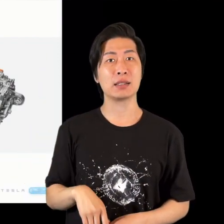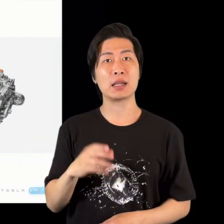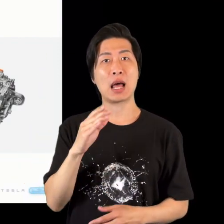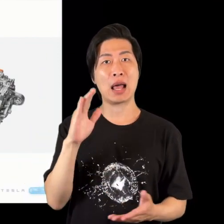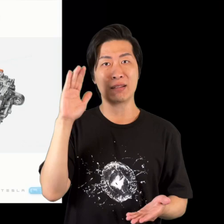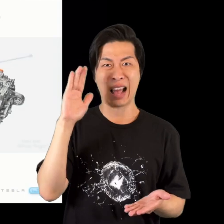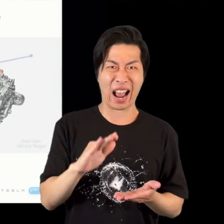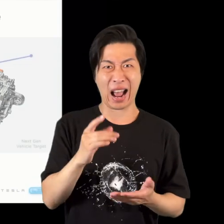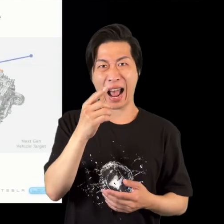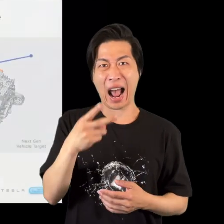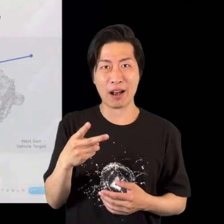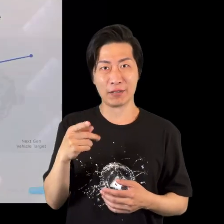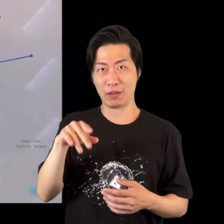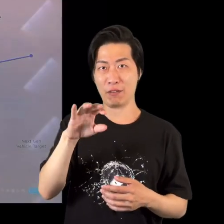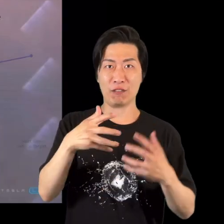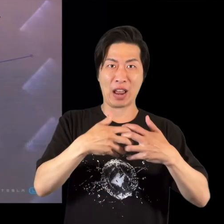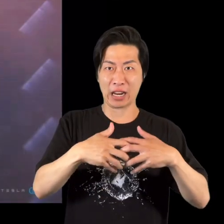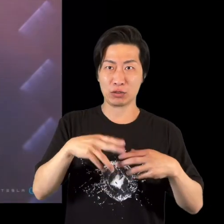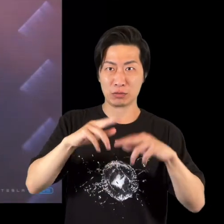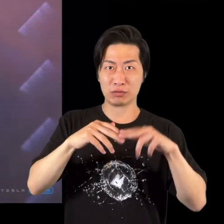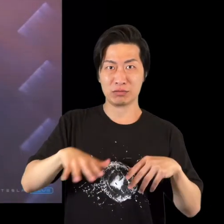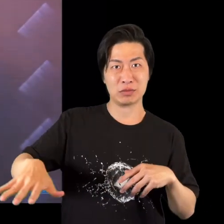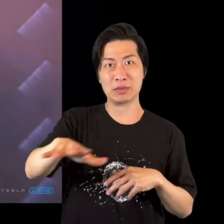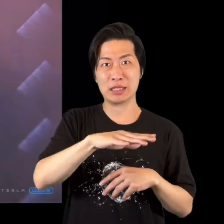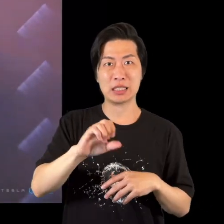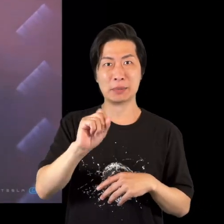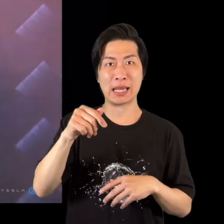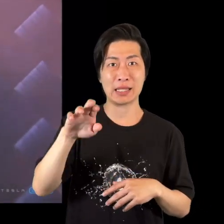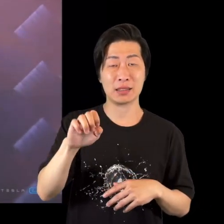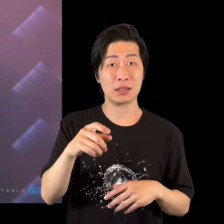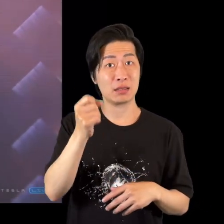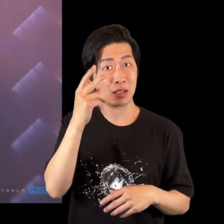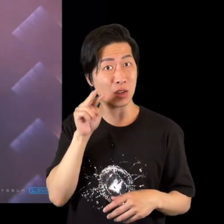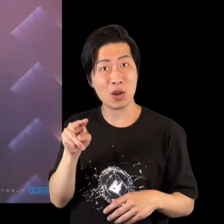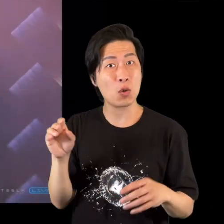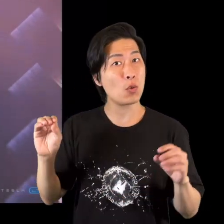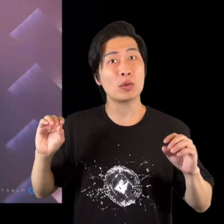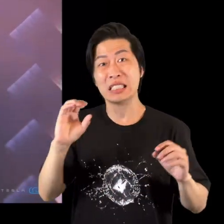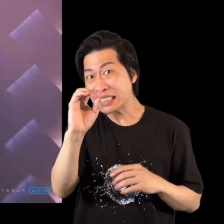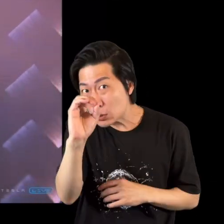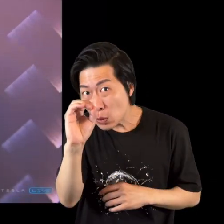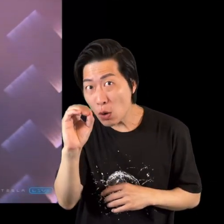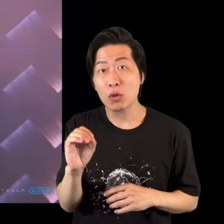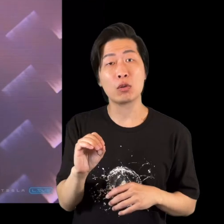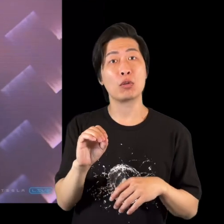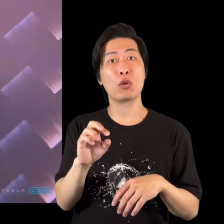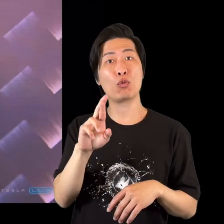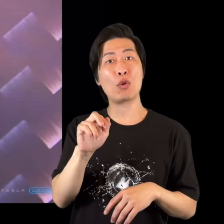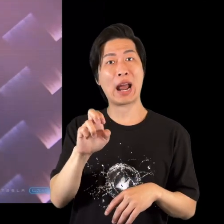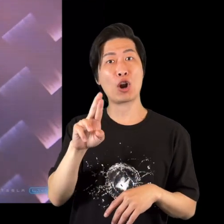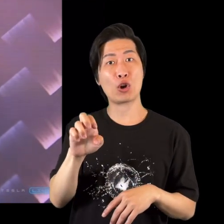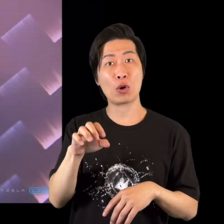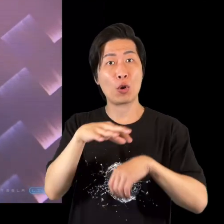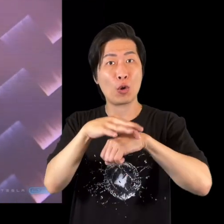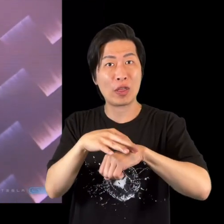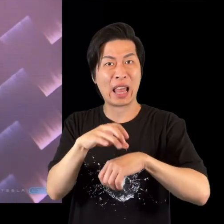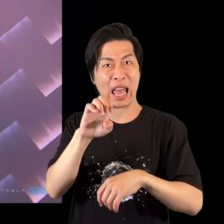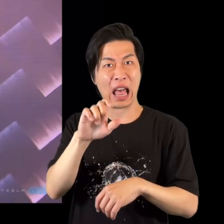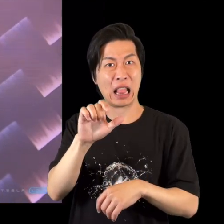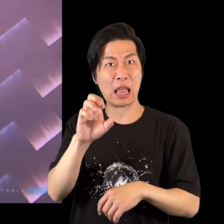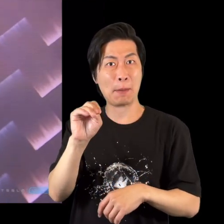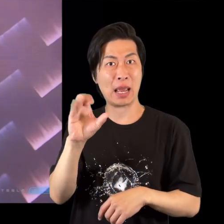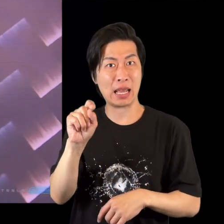rare earth elements required. So for the first time in, I think, over 100 years, we're